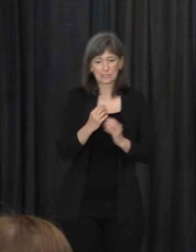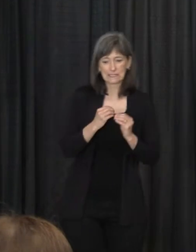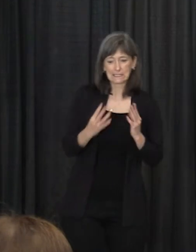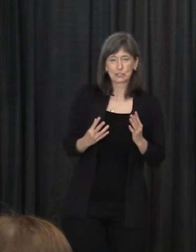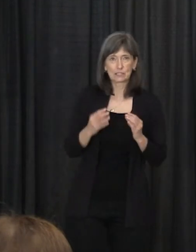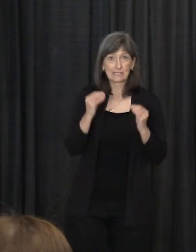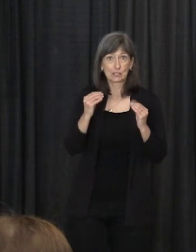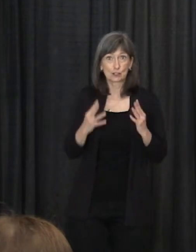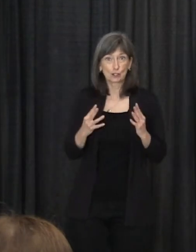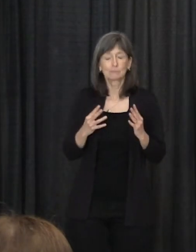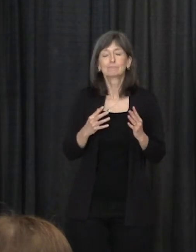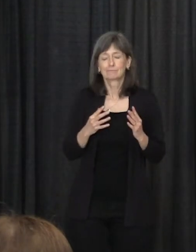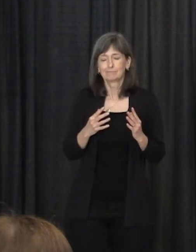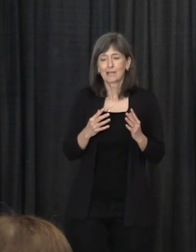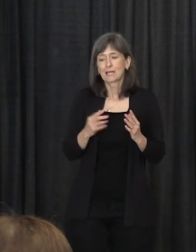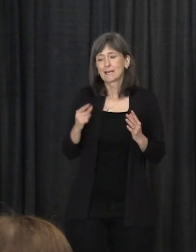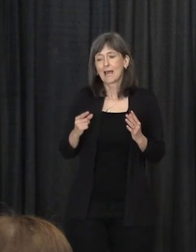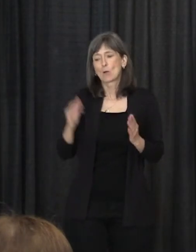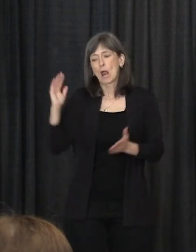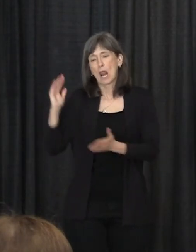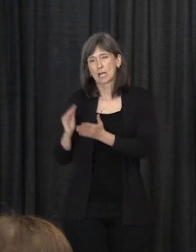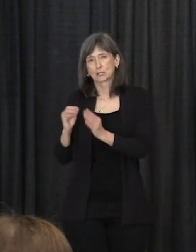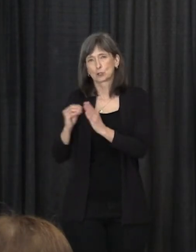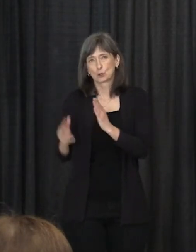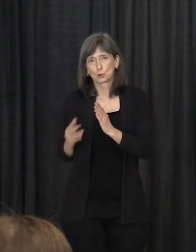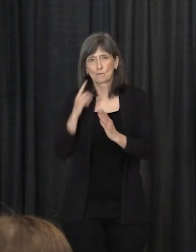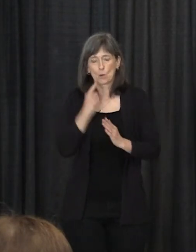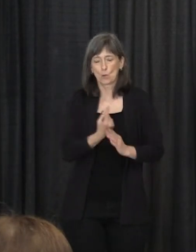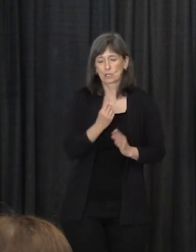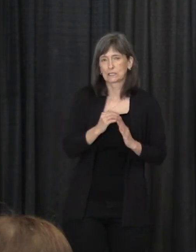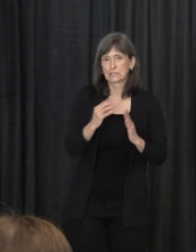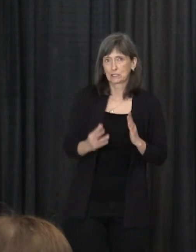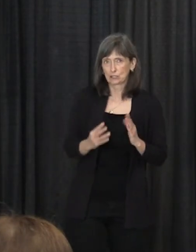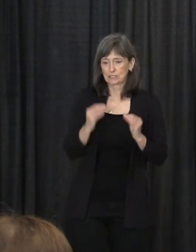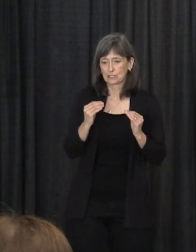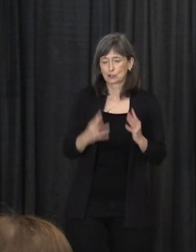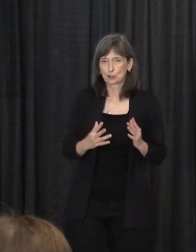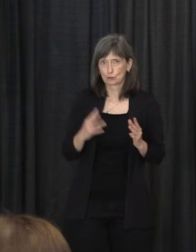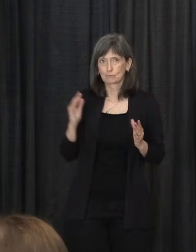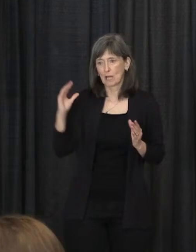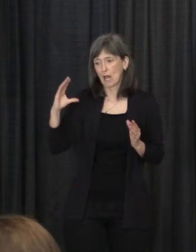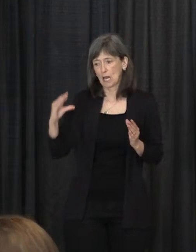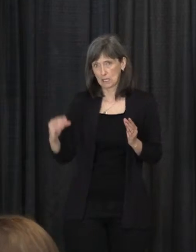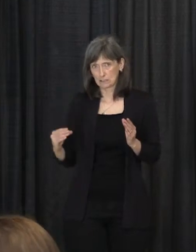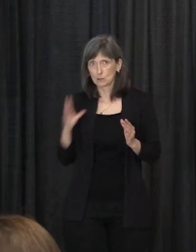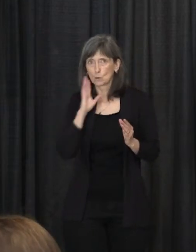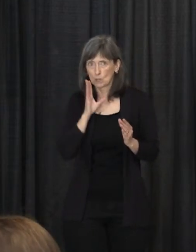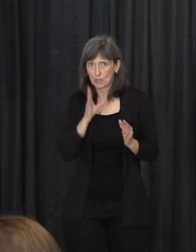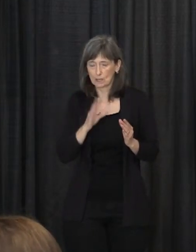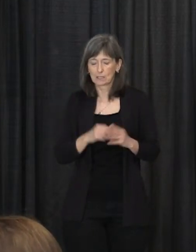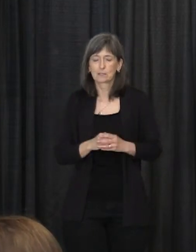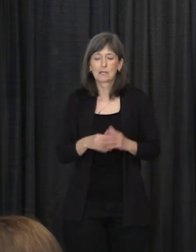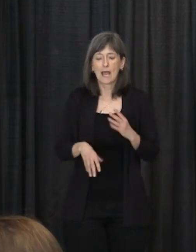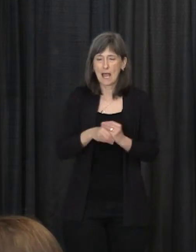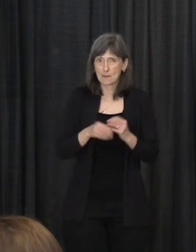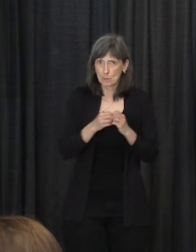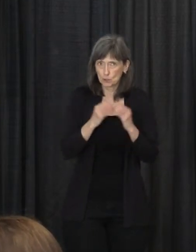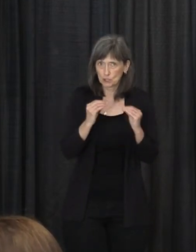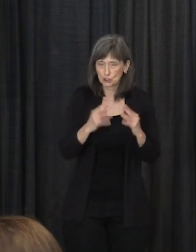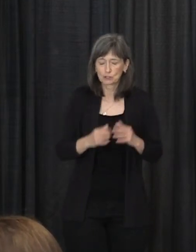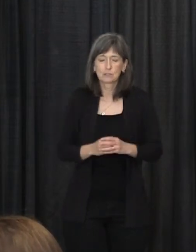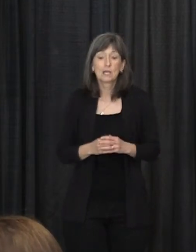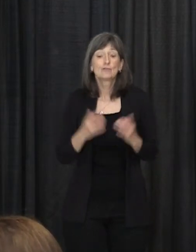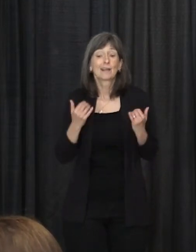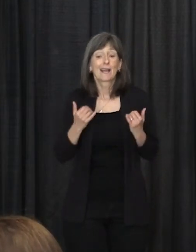This year, the Premier has made sure that we've included 4 new additional English as